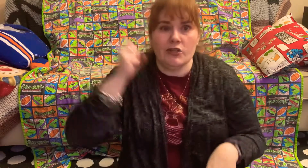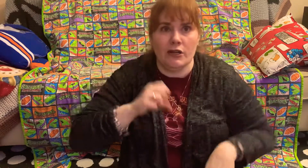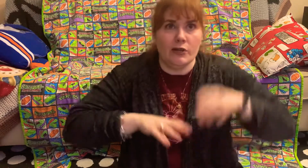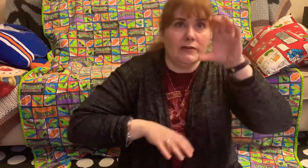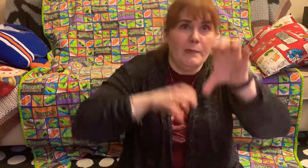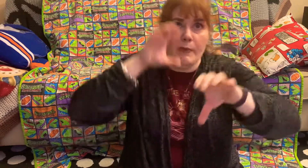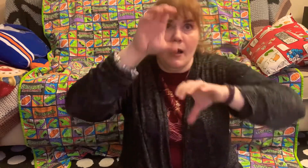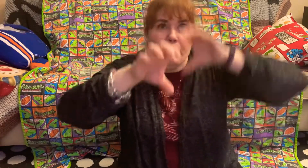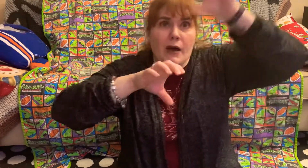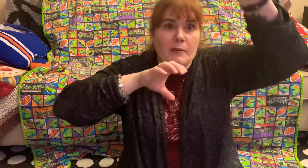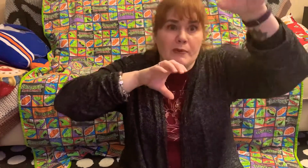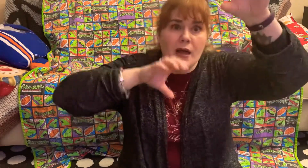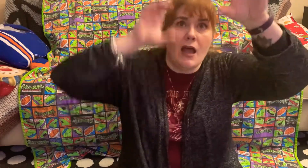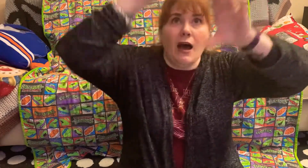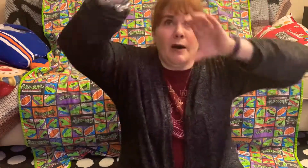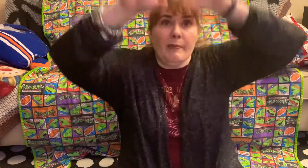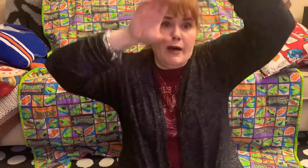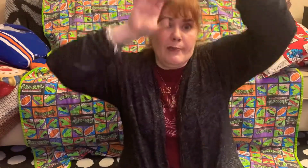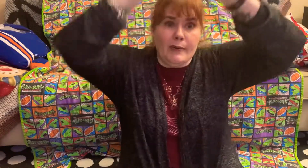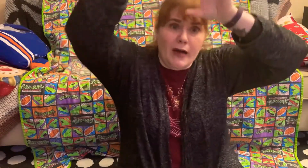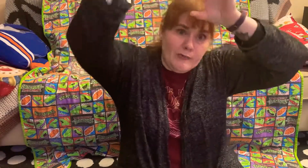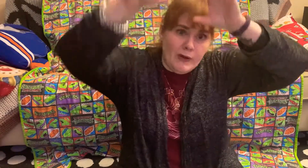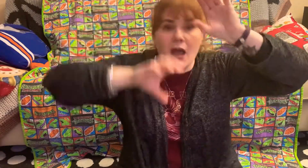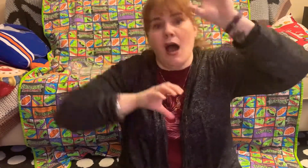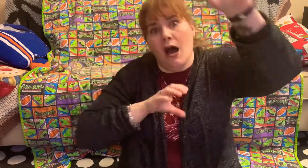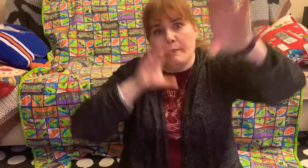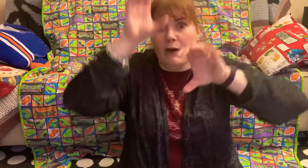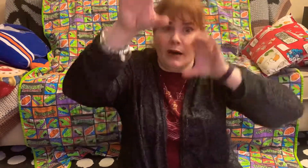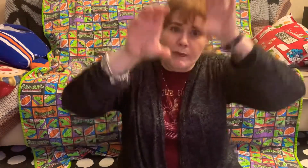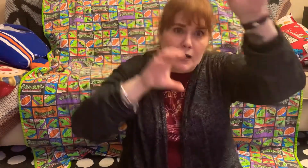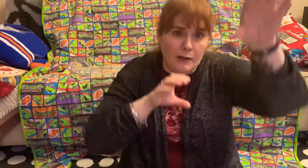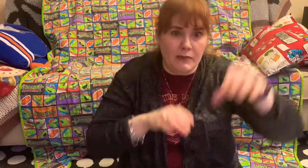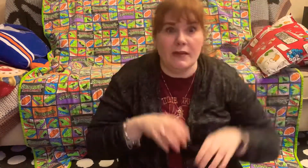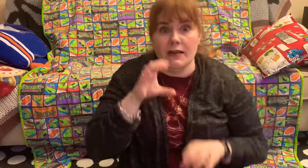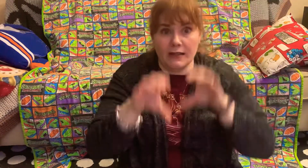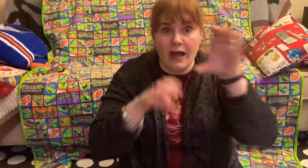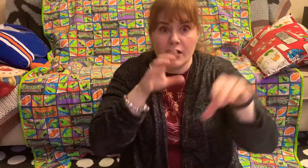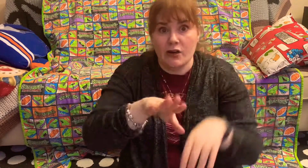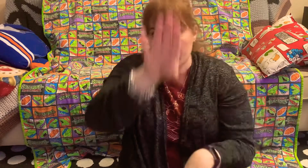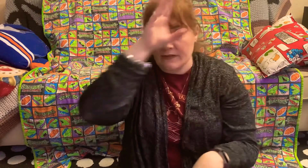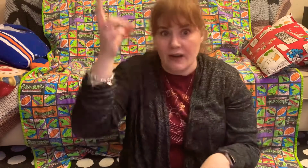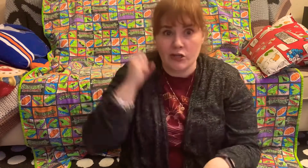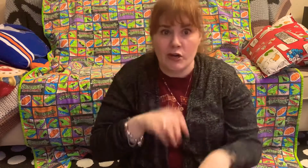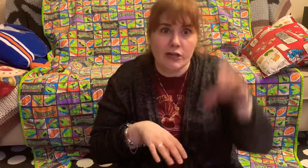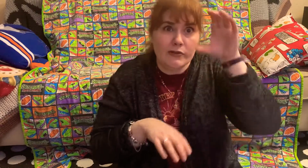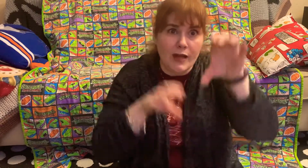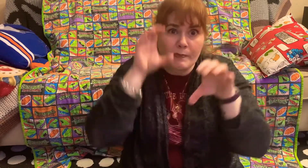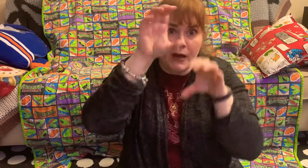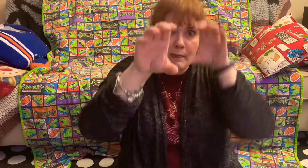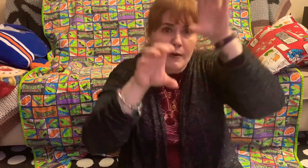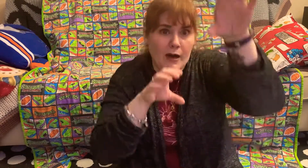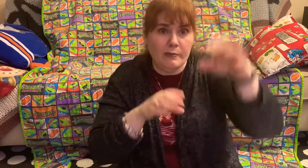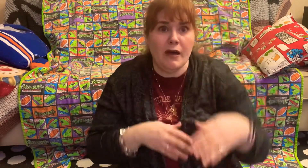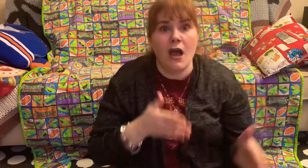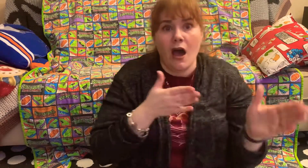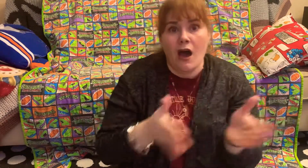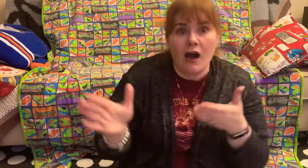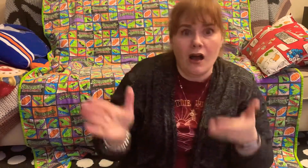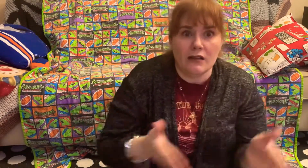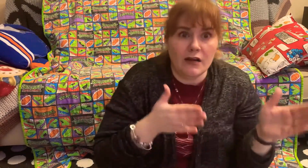goes up, up, up, up, up, up, up, up, up. The ladder on the fire truck goes up, up, up, all